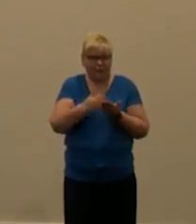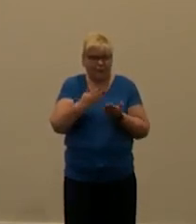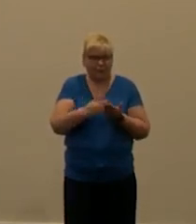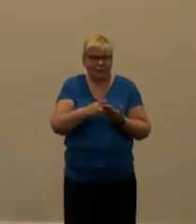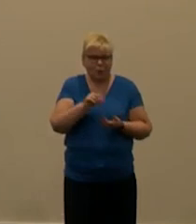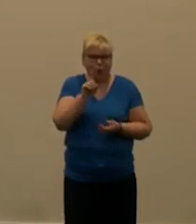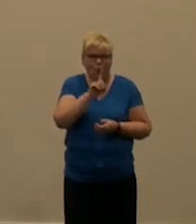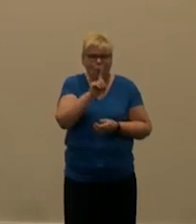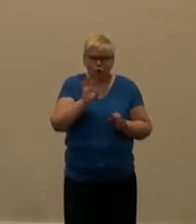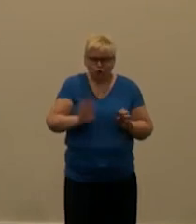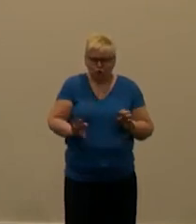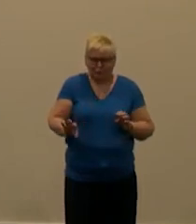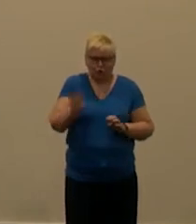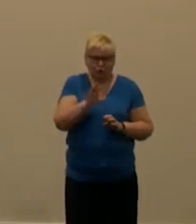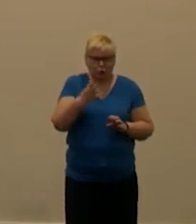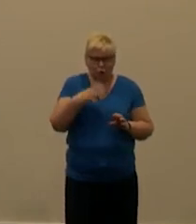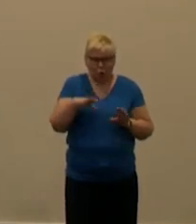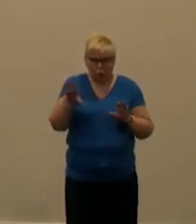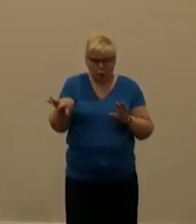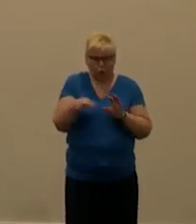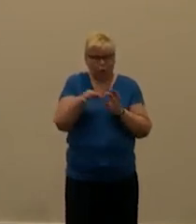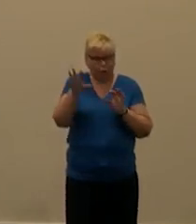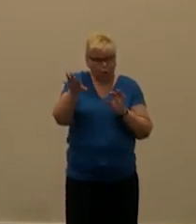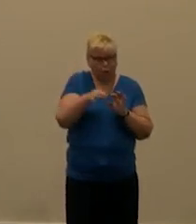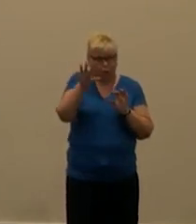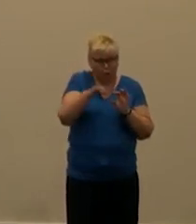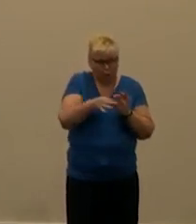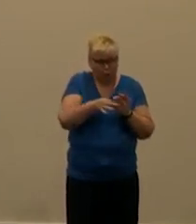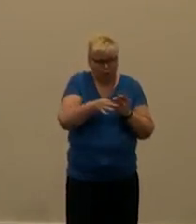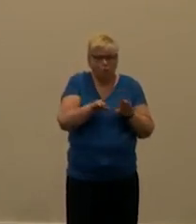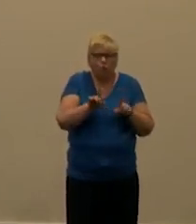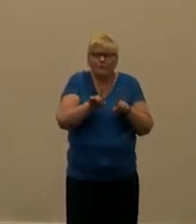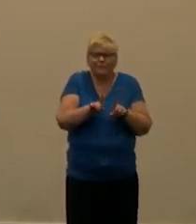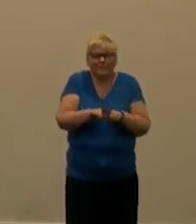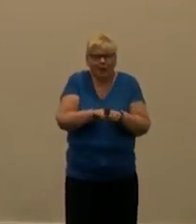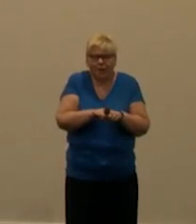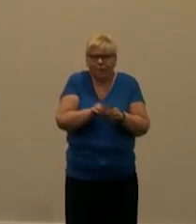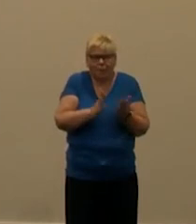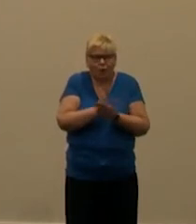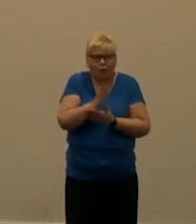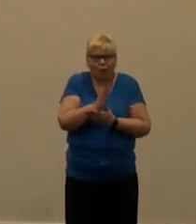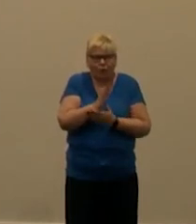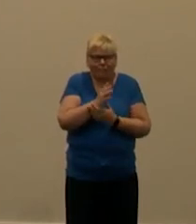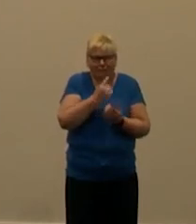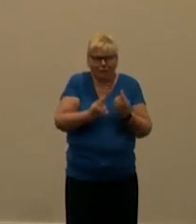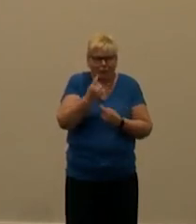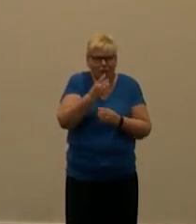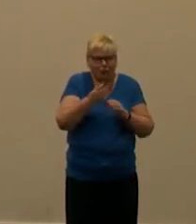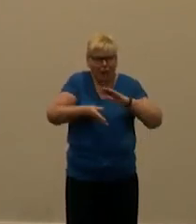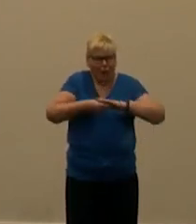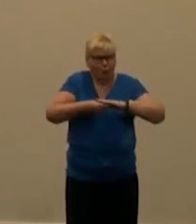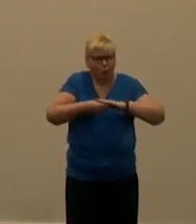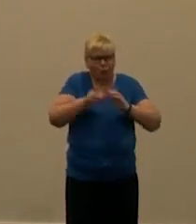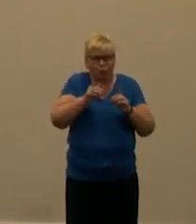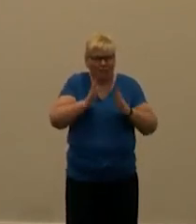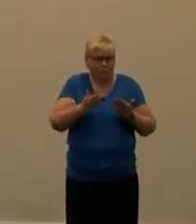what regions do you want to implement in Virtual Wan? It's the same discussion when you go to the Azure Cloud, when you start your cloud journey, you